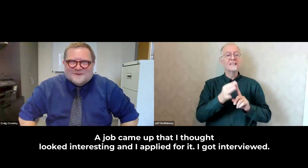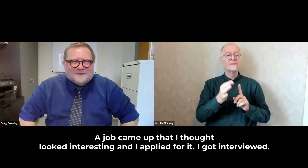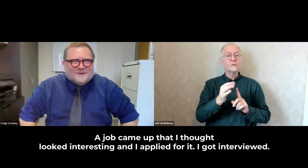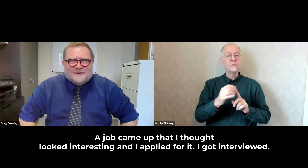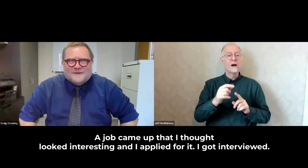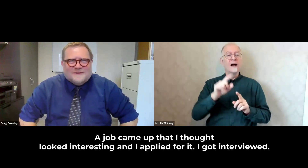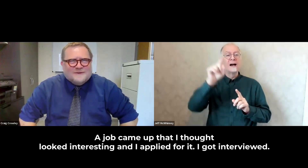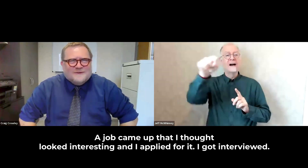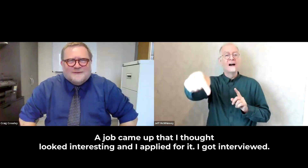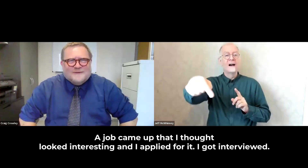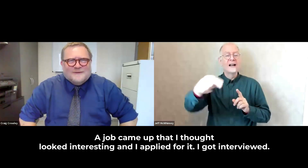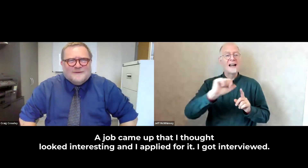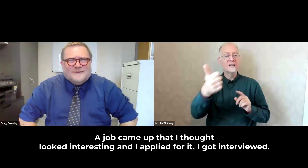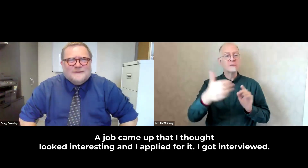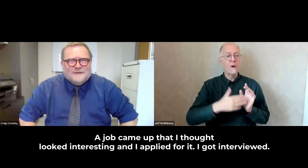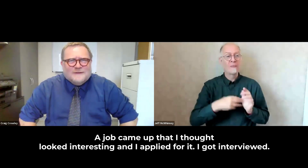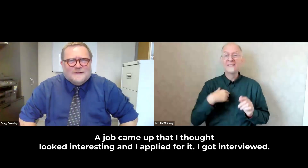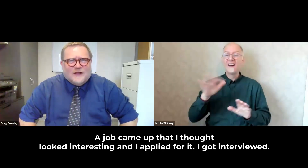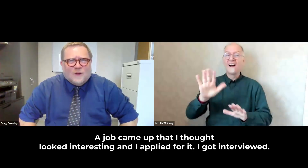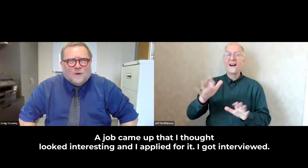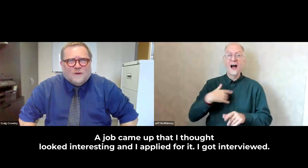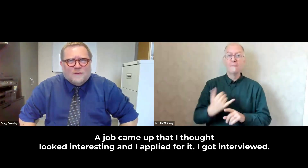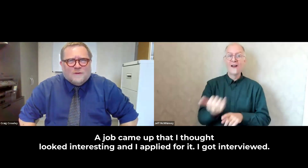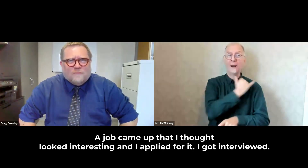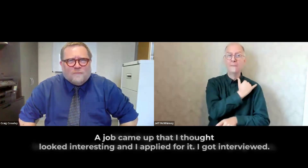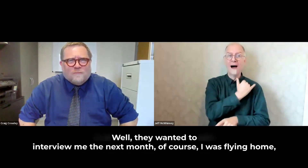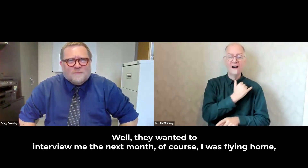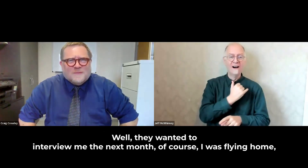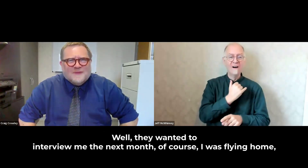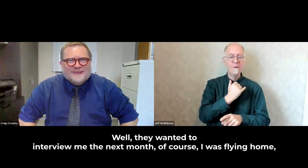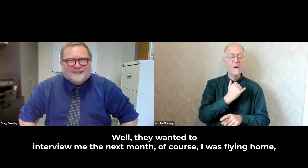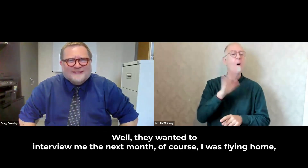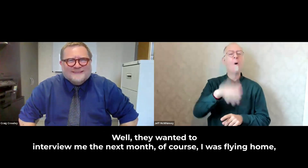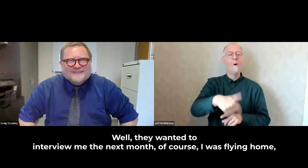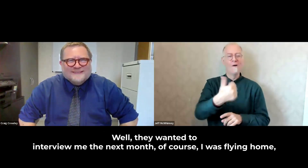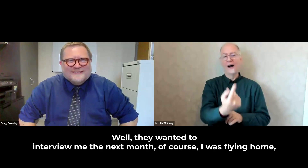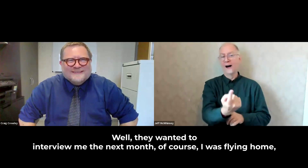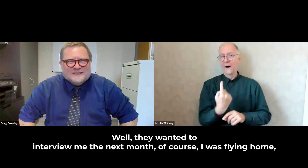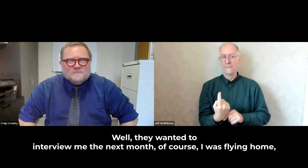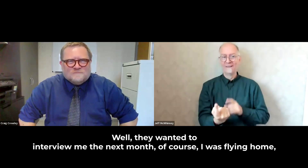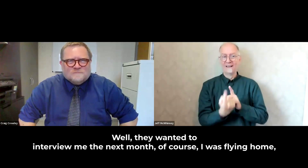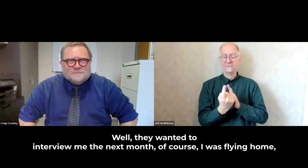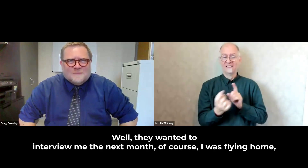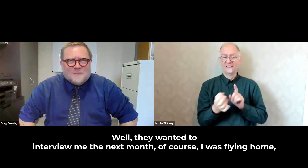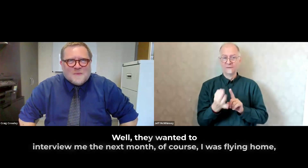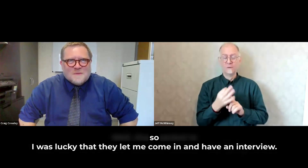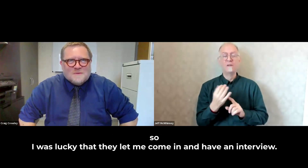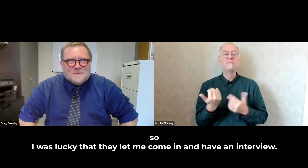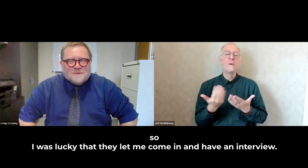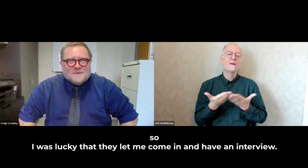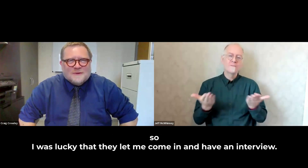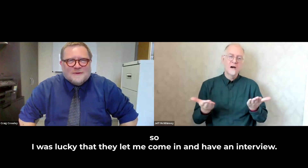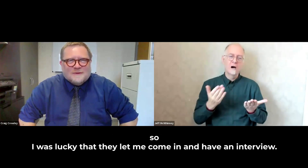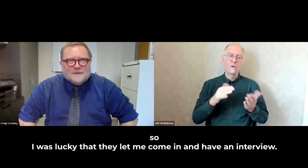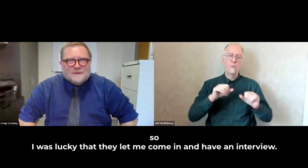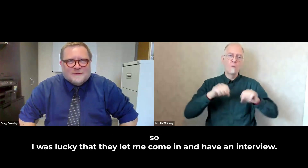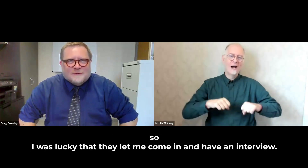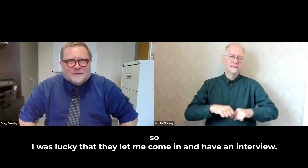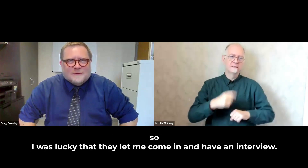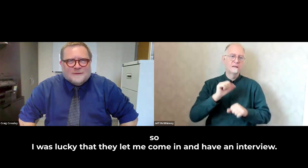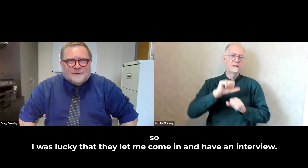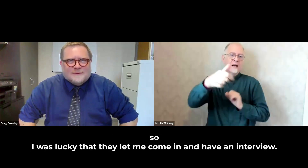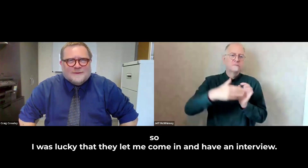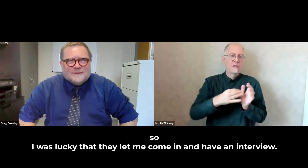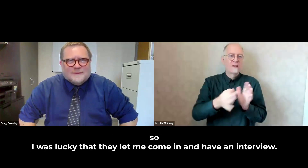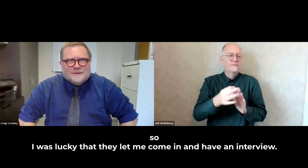and I applied for it. I got interviewed. Well, they wanted to interview me the next month. Of course, I was flying home, so I was lucky that they let me